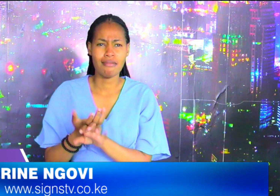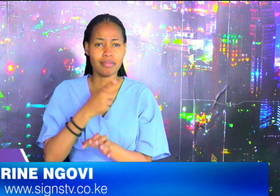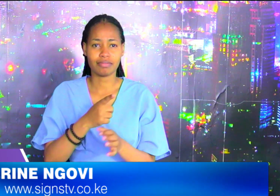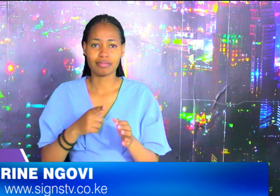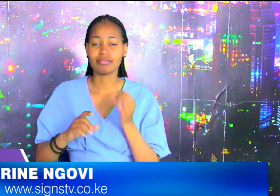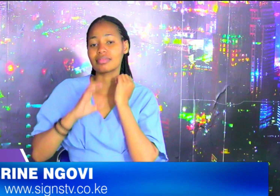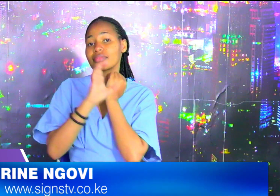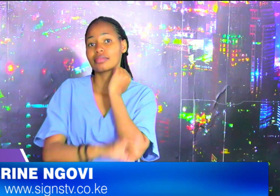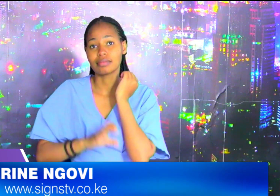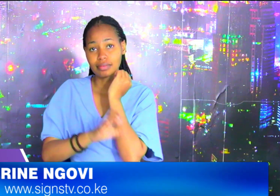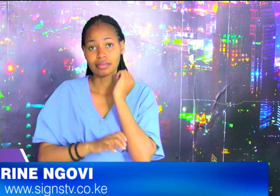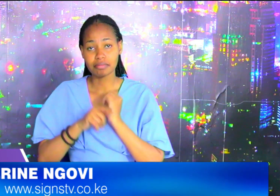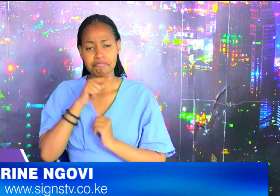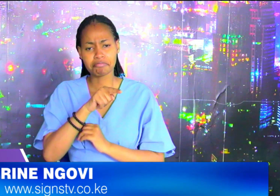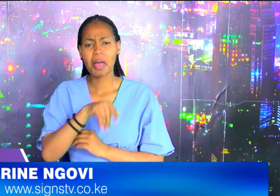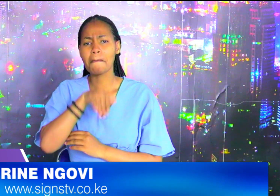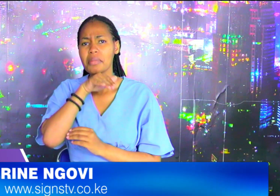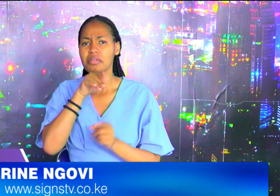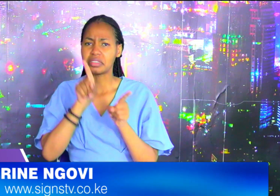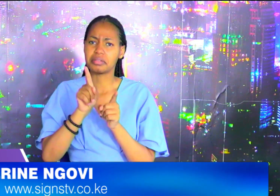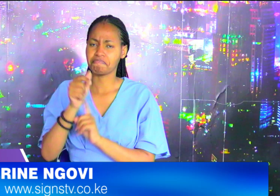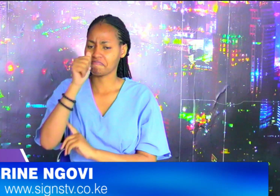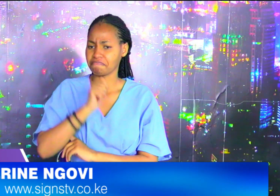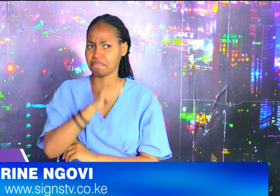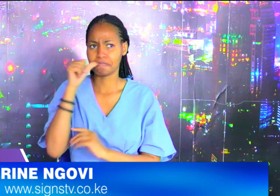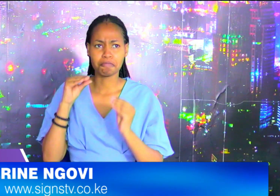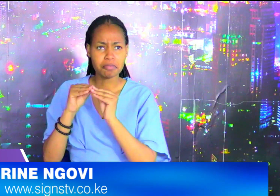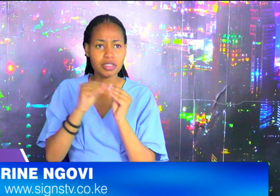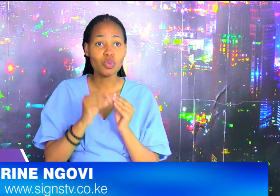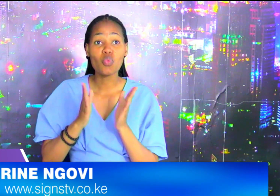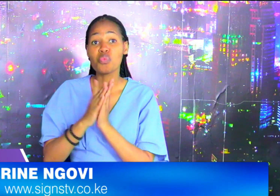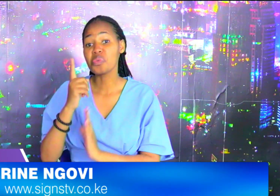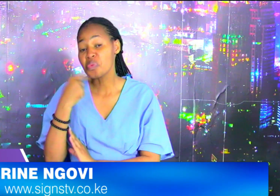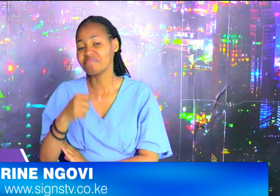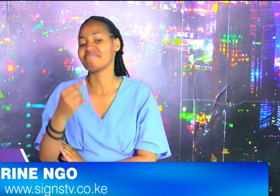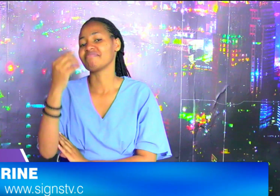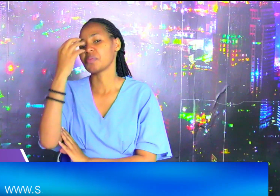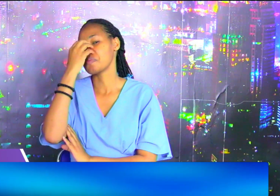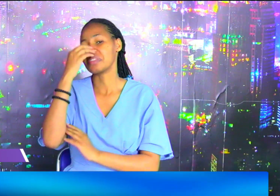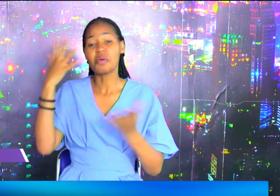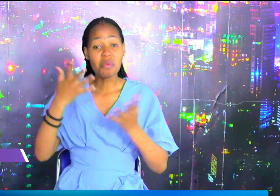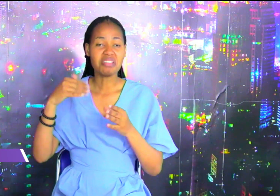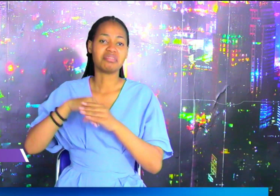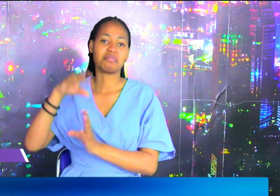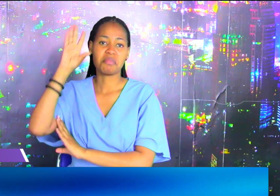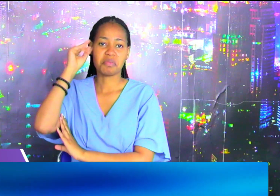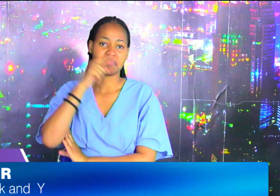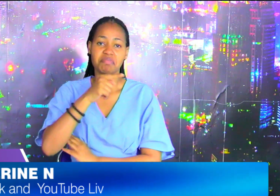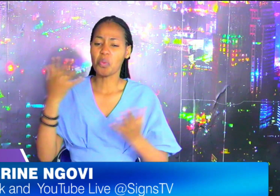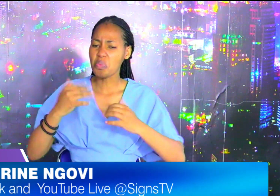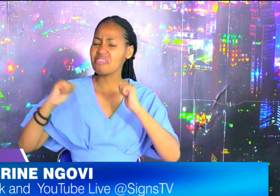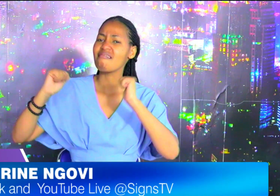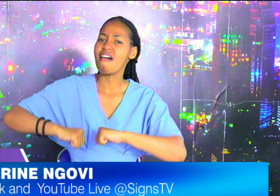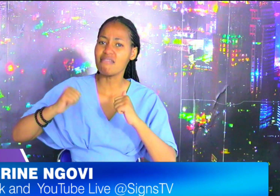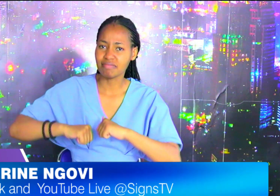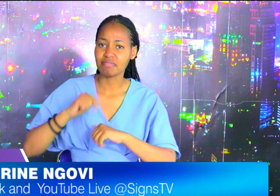had reckoned the country, Mr. Raila Odinga privately met with President William Ruto on Monday, where he